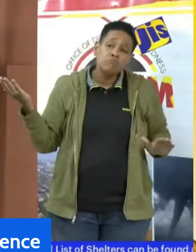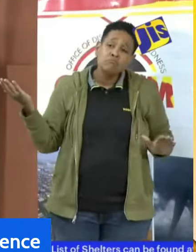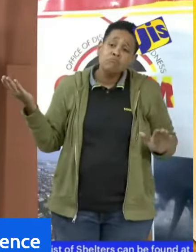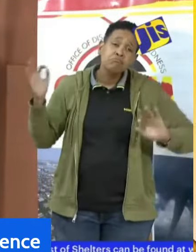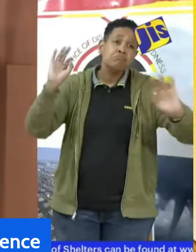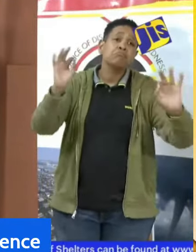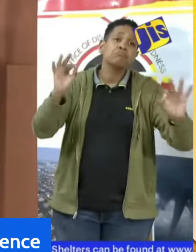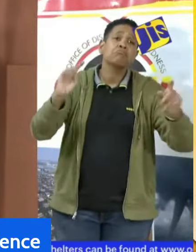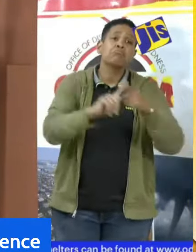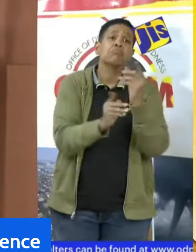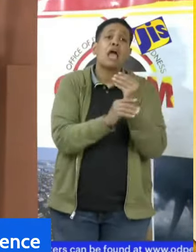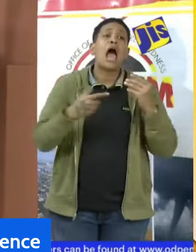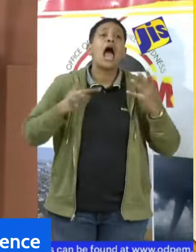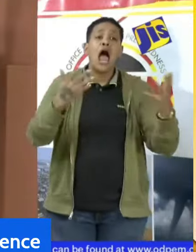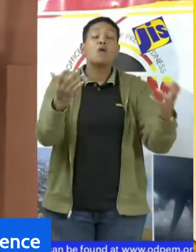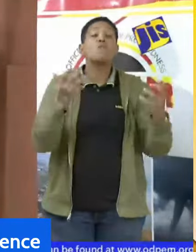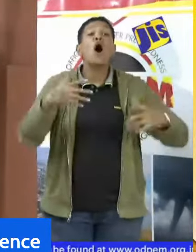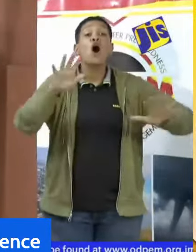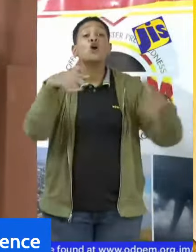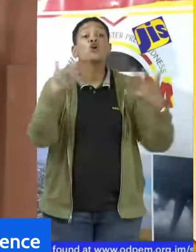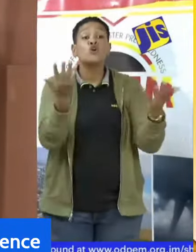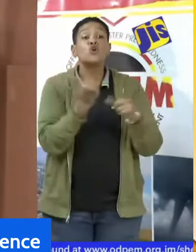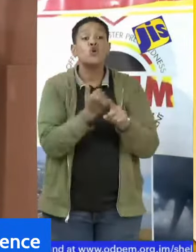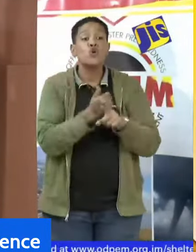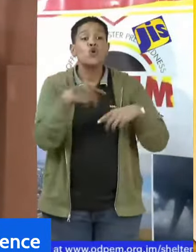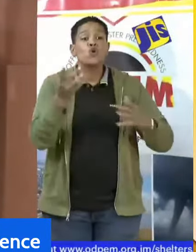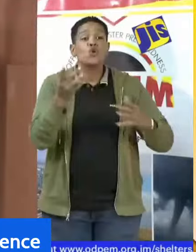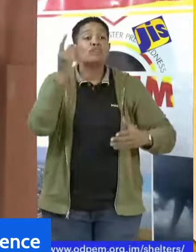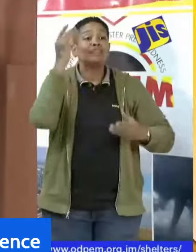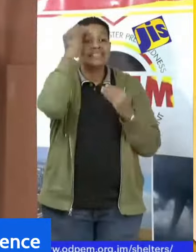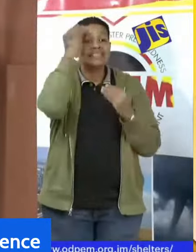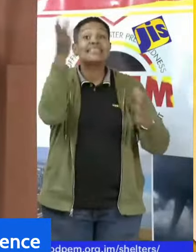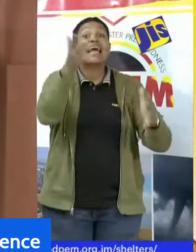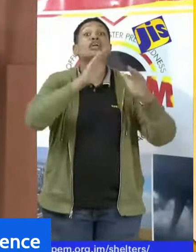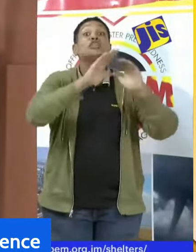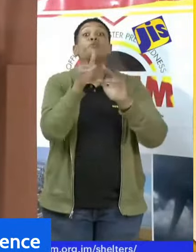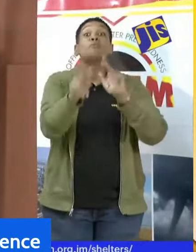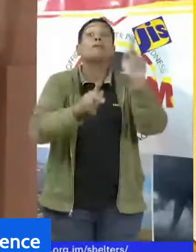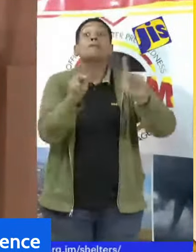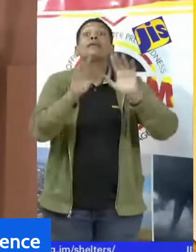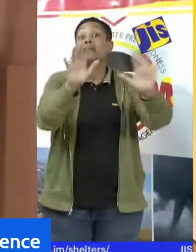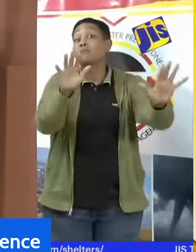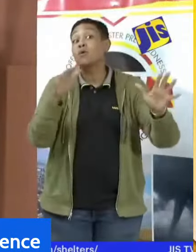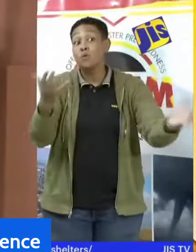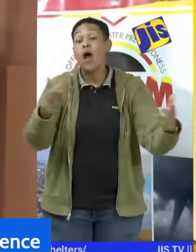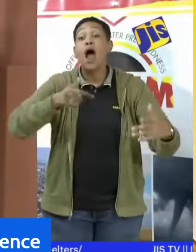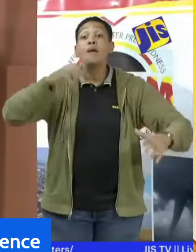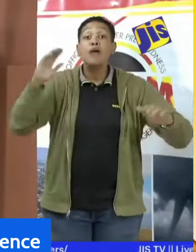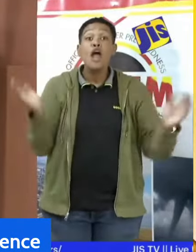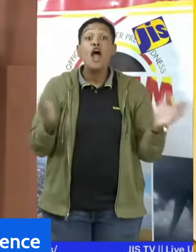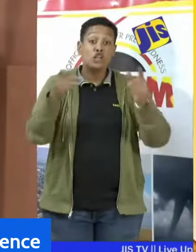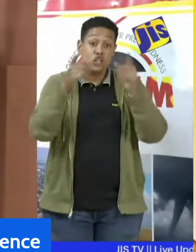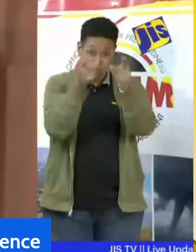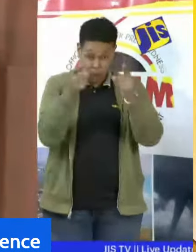running, and I want to say to Jamaicans that I'm encouraging you you still